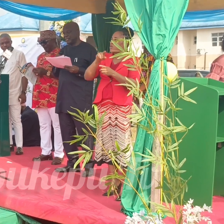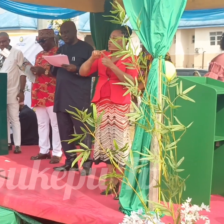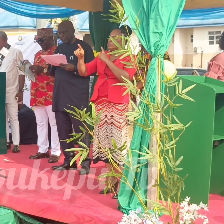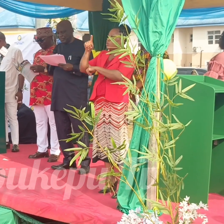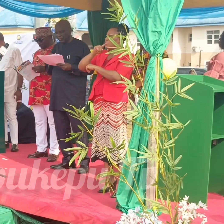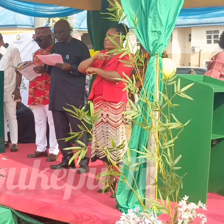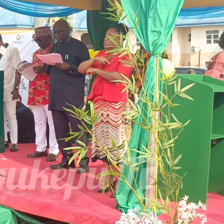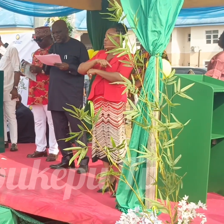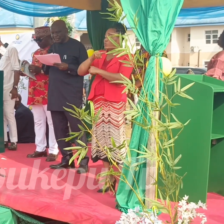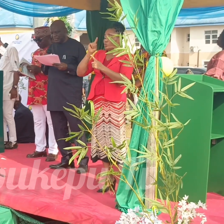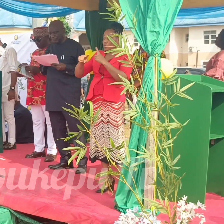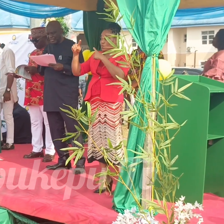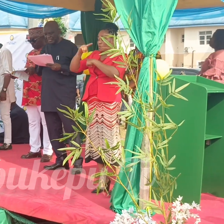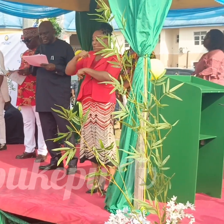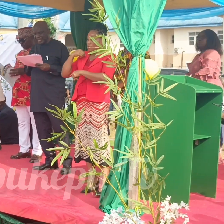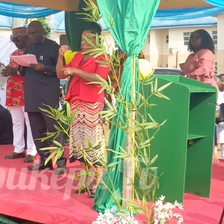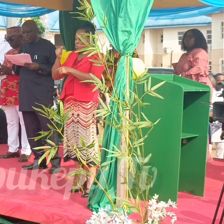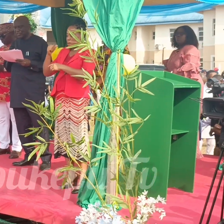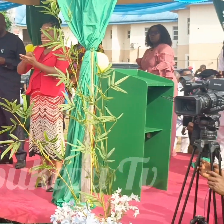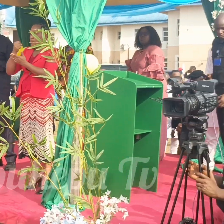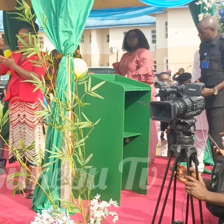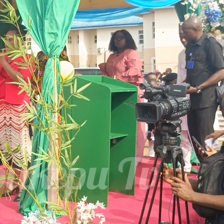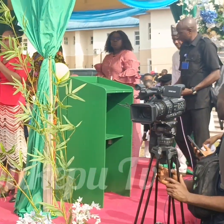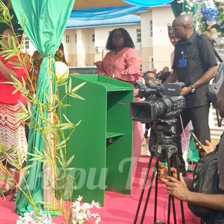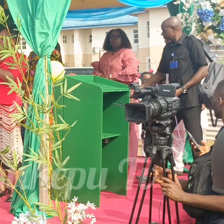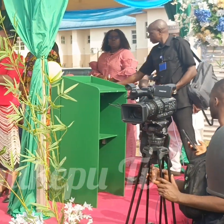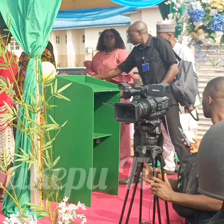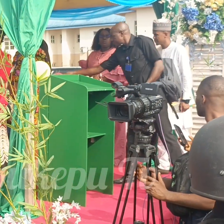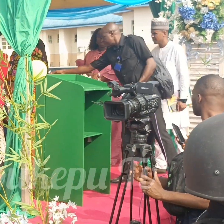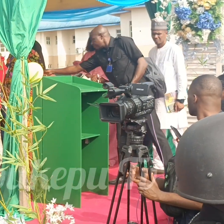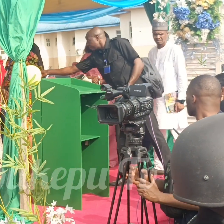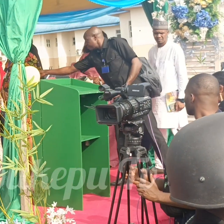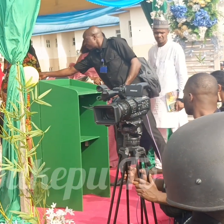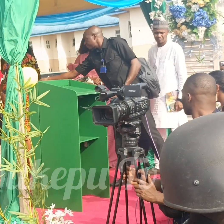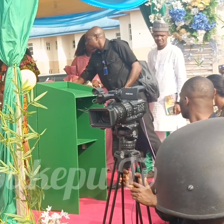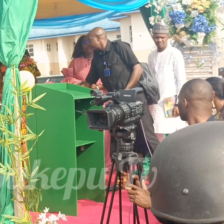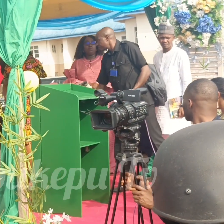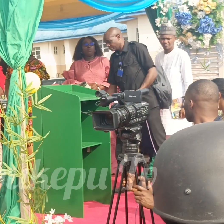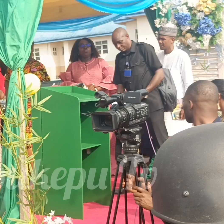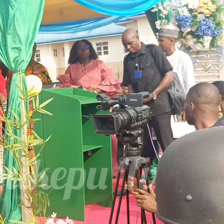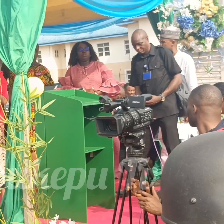date, we invested approximately $800 million.